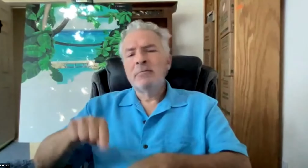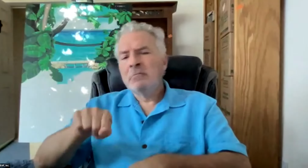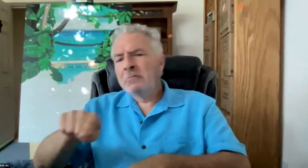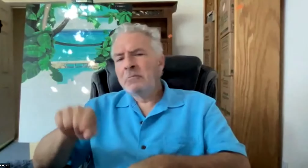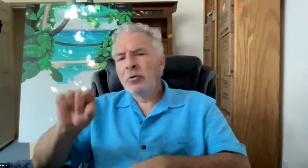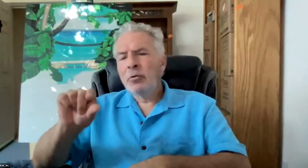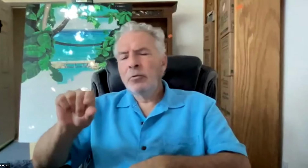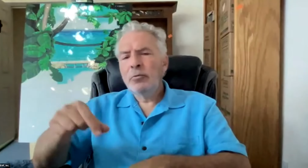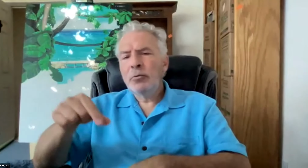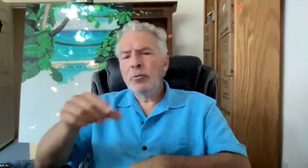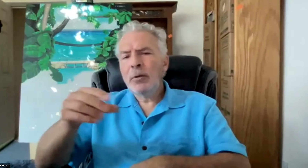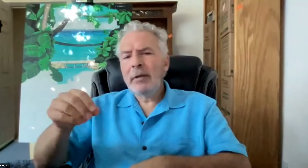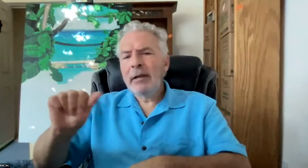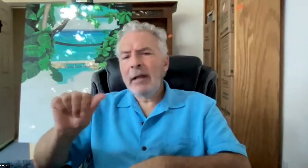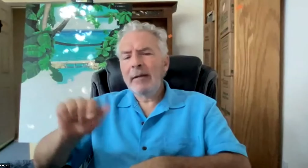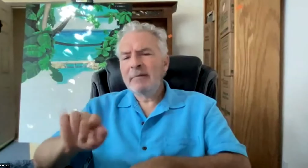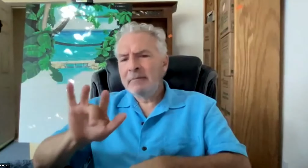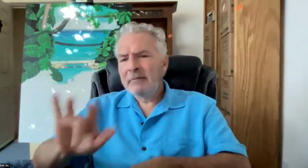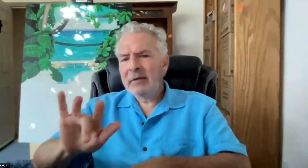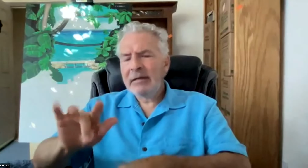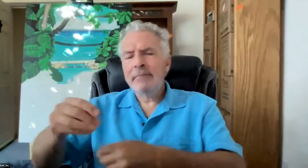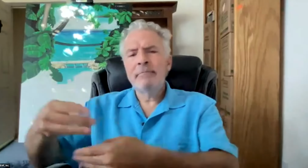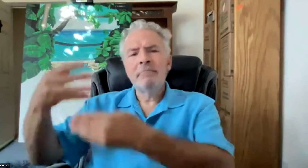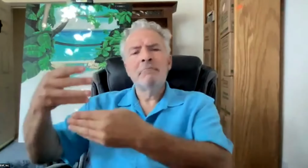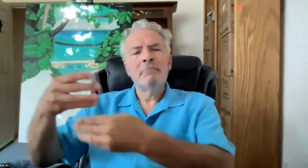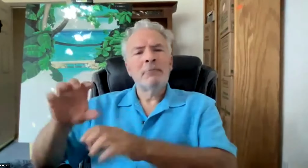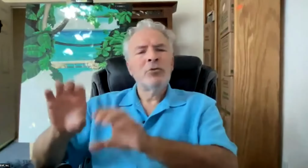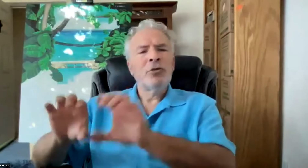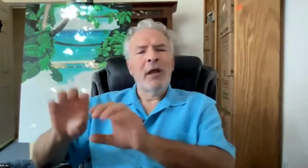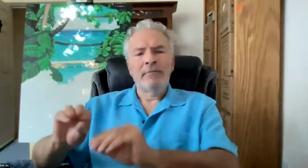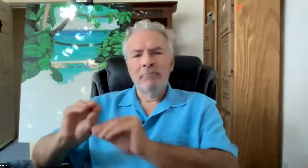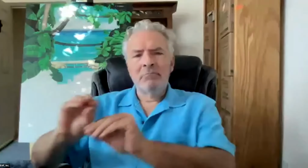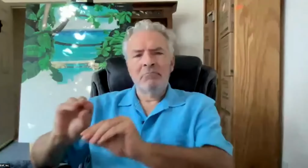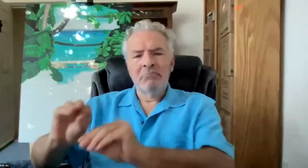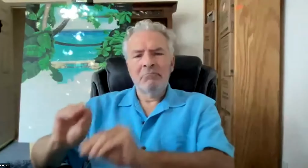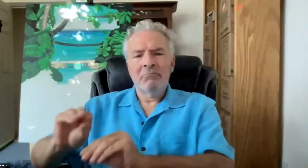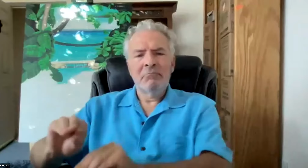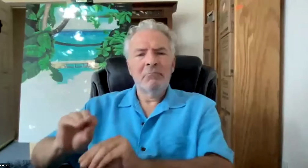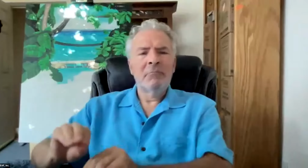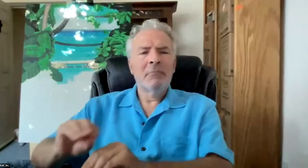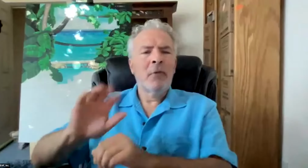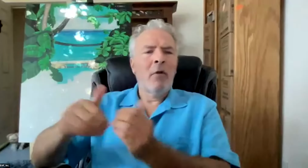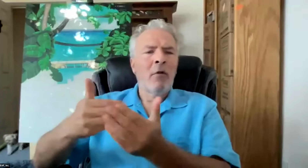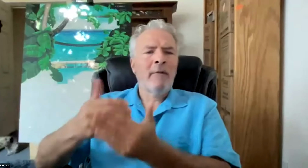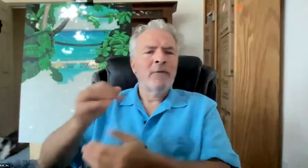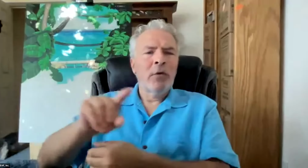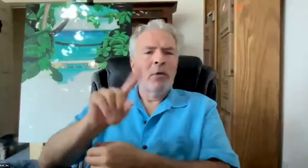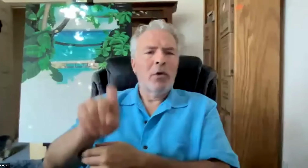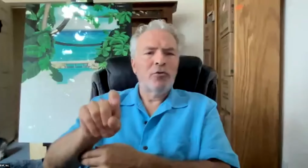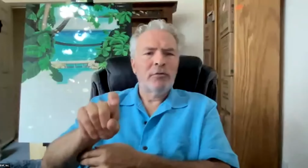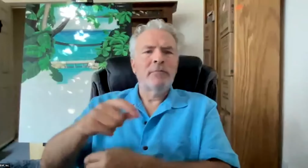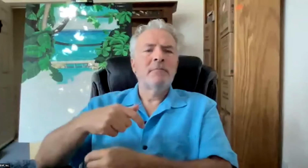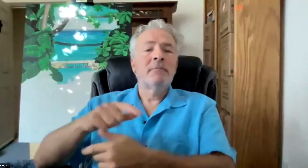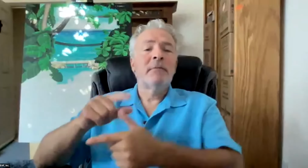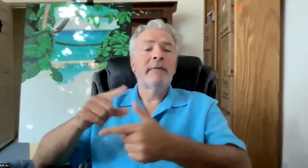called Q&A. You'll see that at the bottom of your screen. Click on that, and a window will open. So you can go ahead and